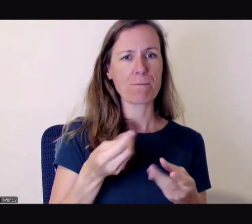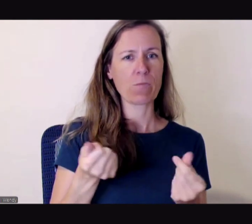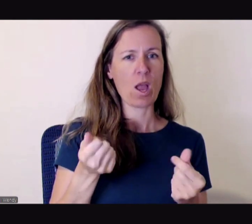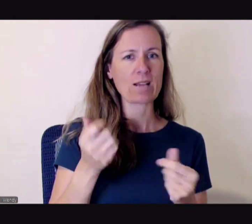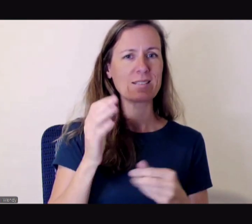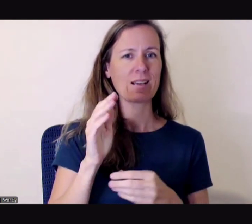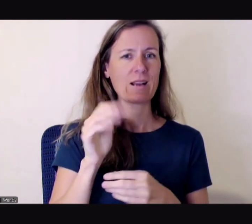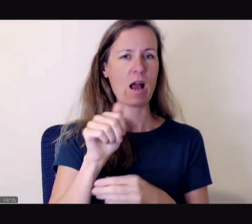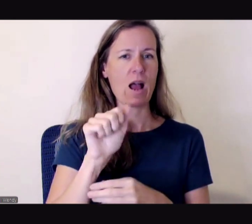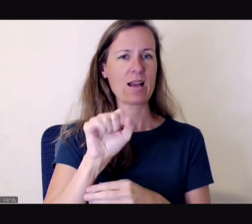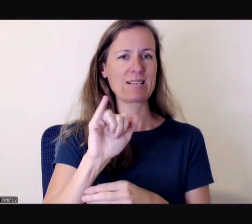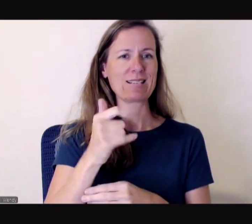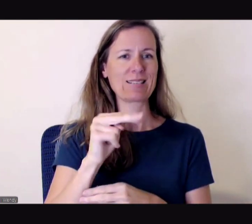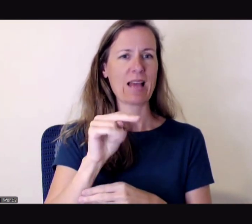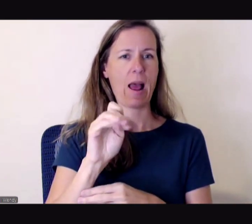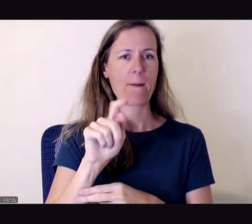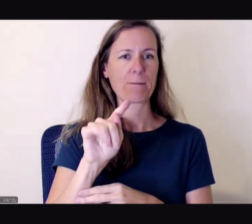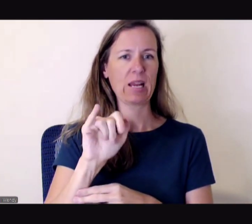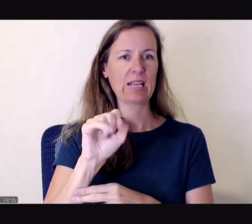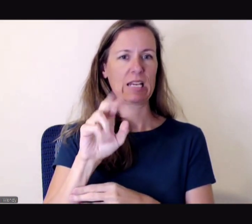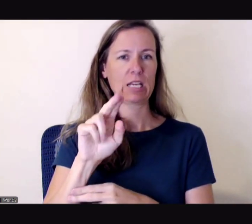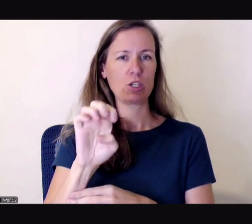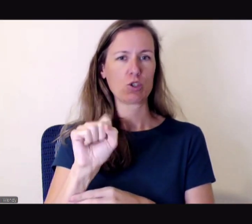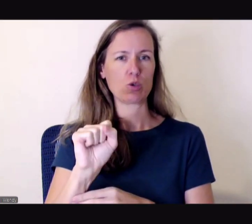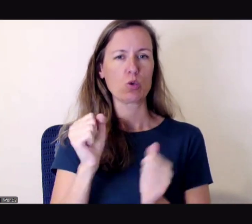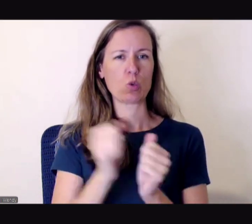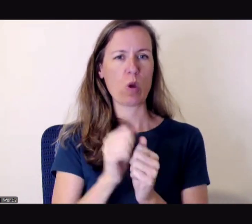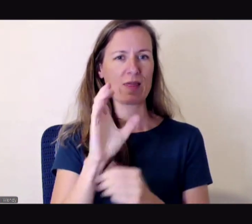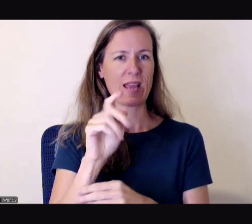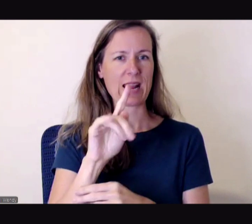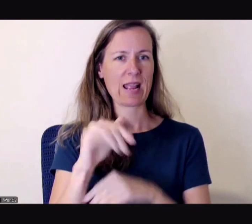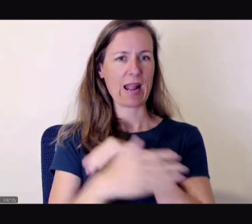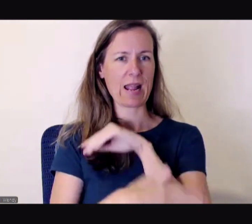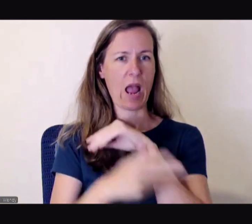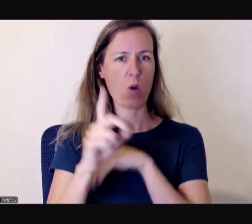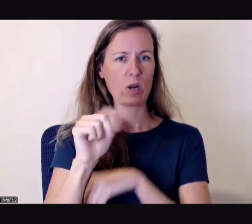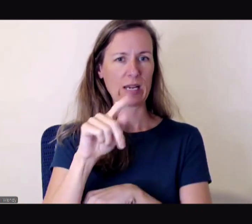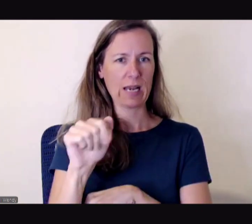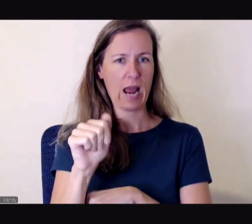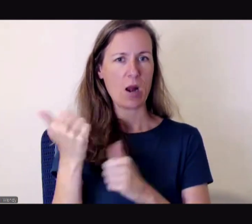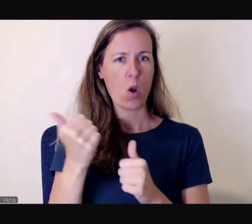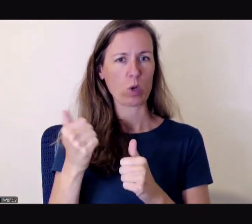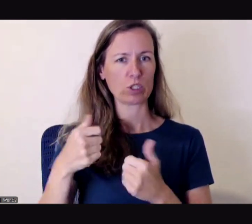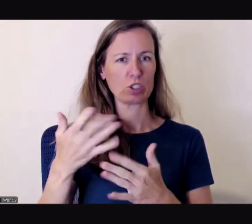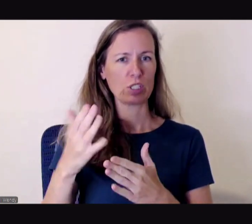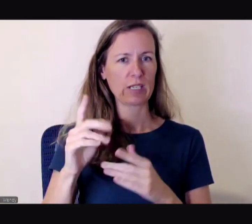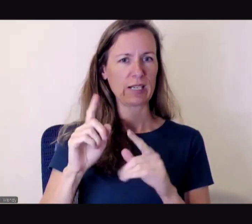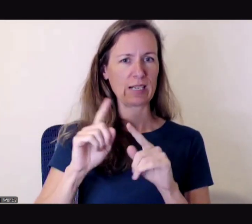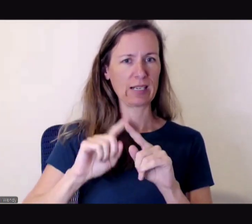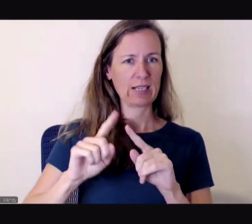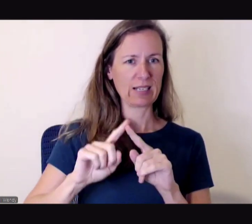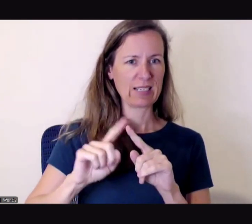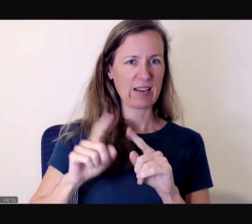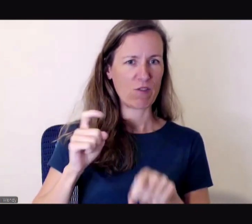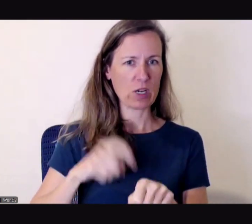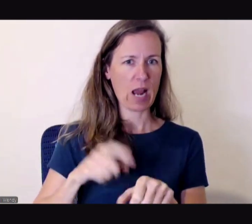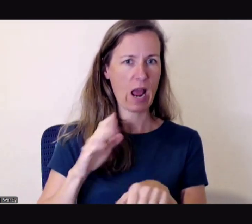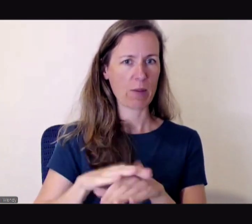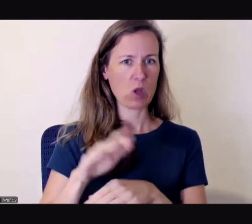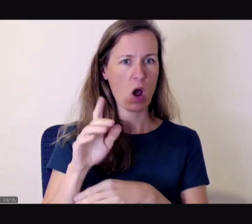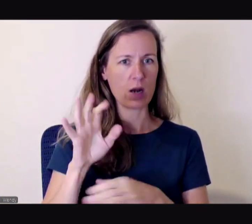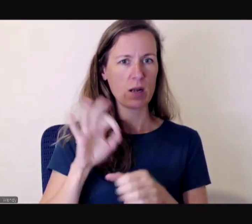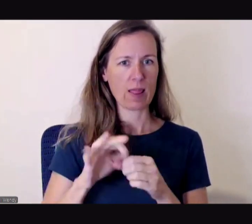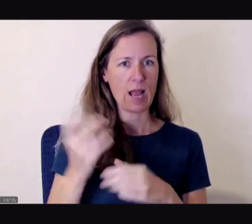Areas of the town code that should be amended to plug some loopholes and for consistency of language, and also to remove some parameters that are no